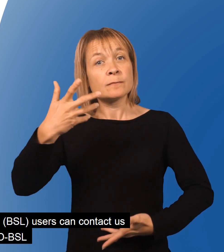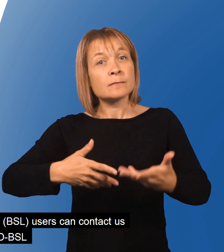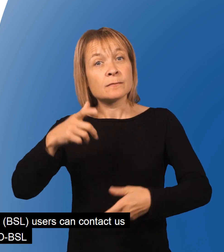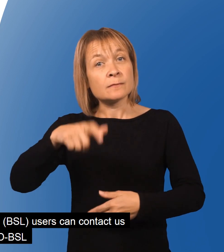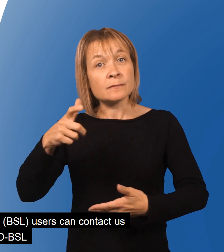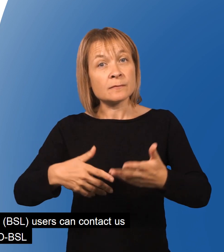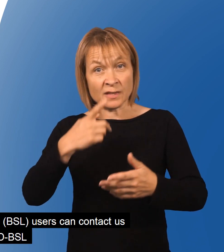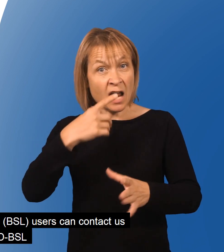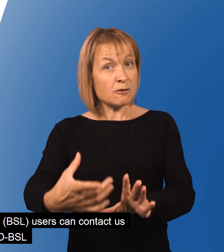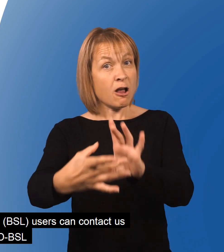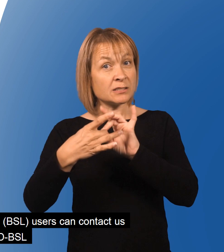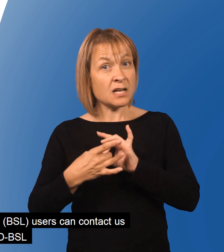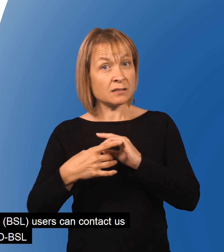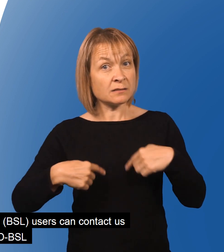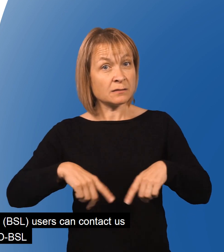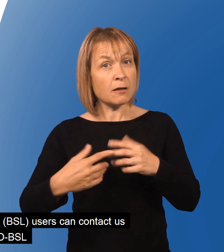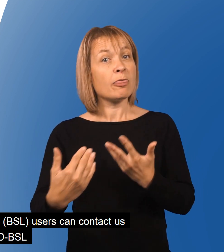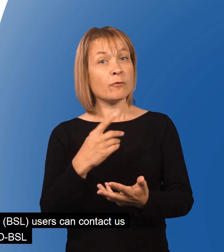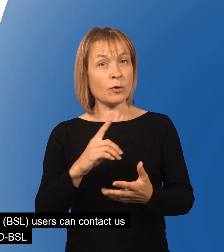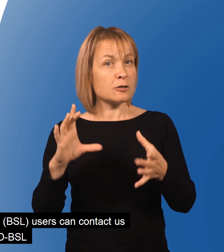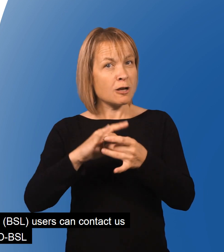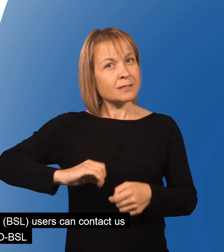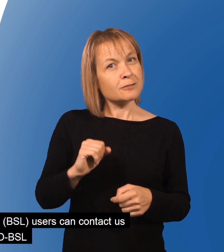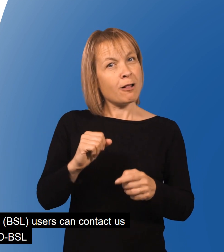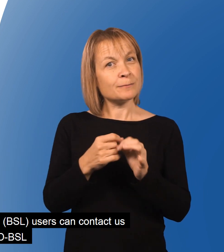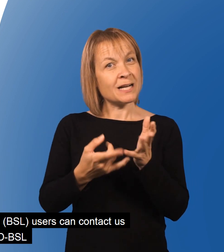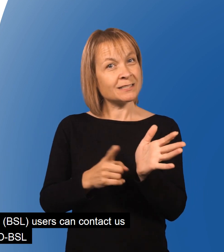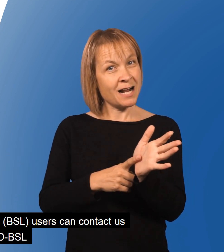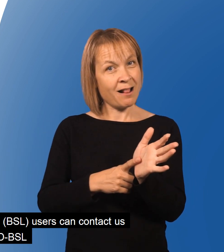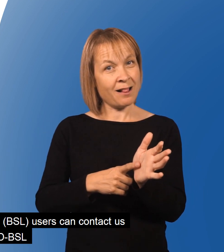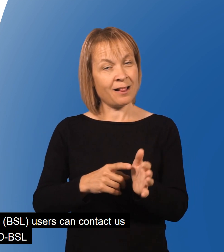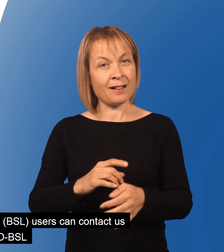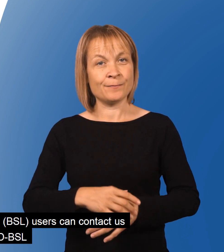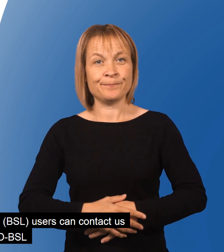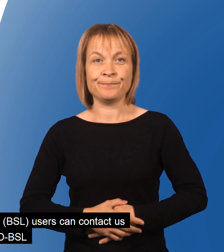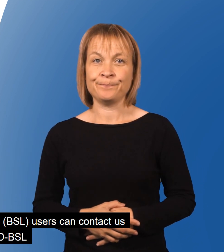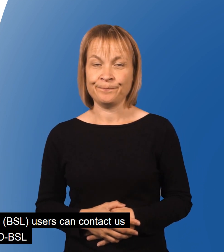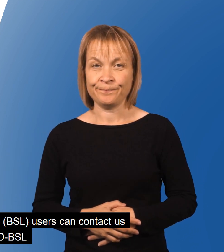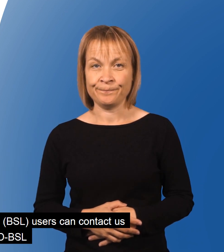British Sign Language users can contact us via Contact Scotland BSL.